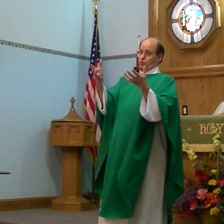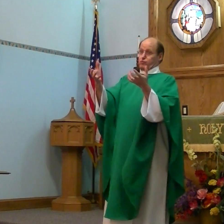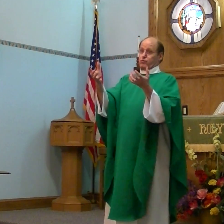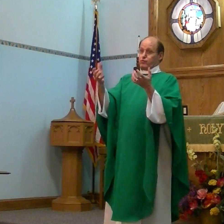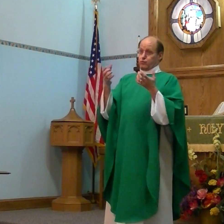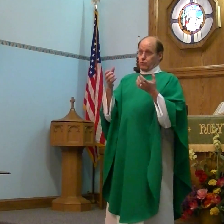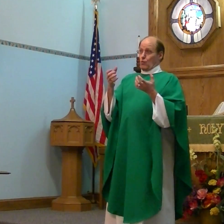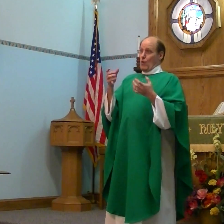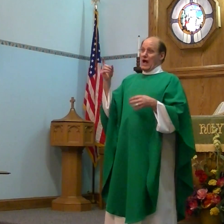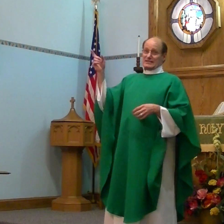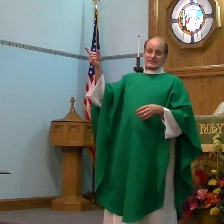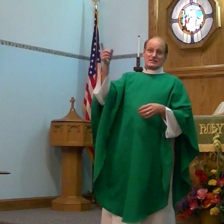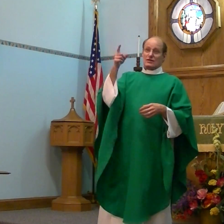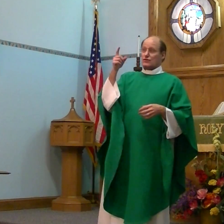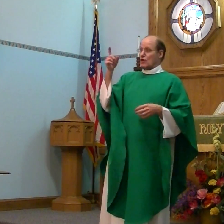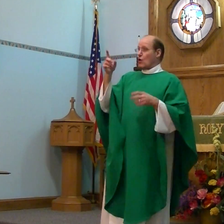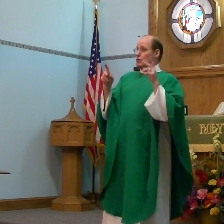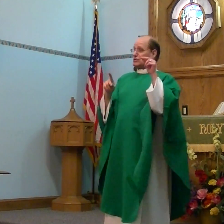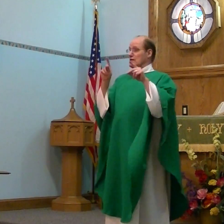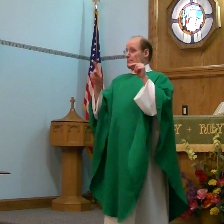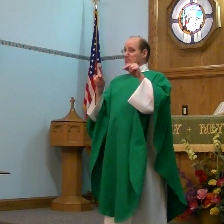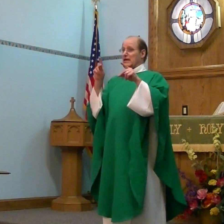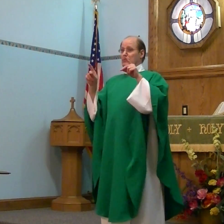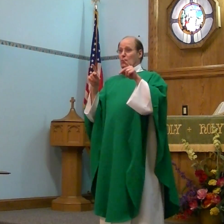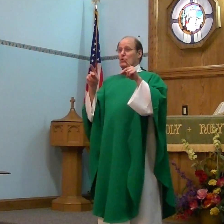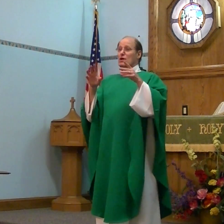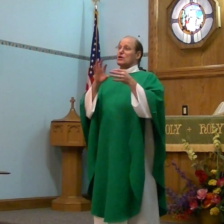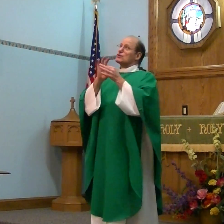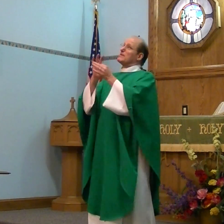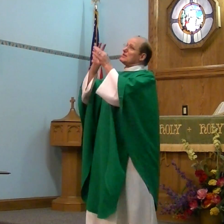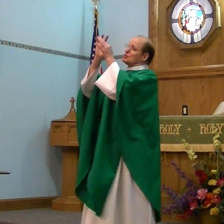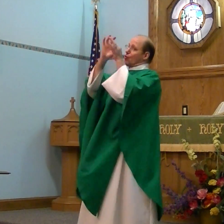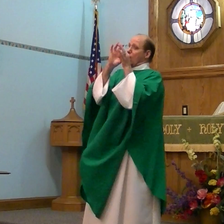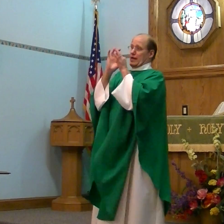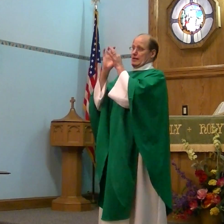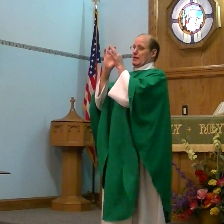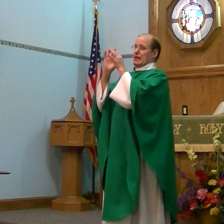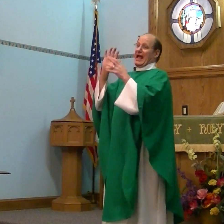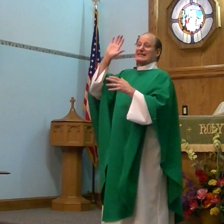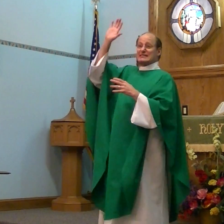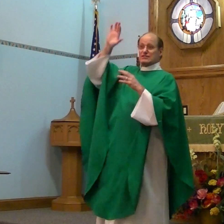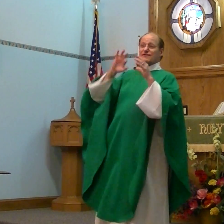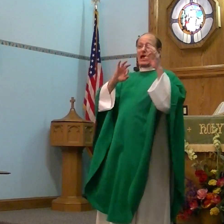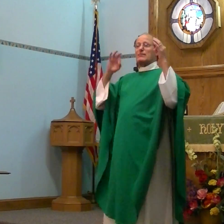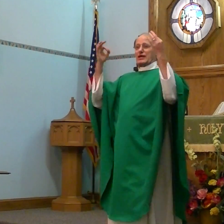wants those people to be joined as his family.